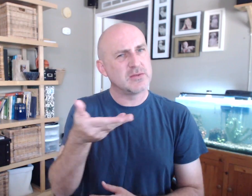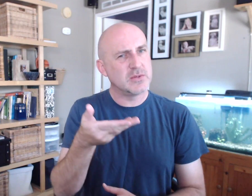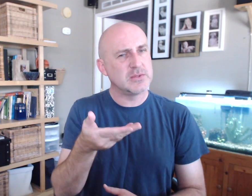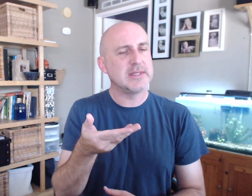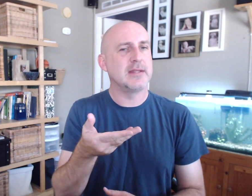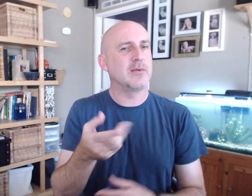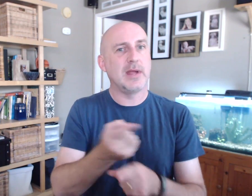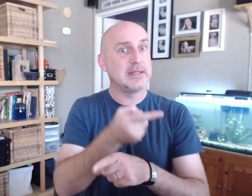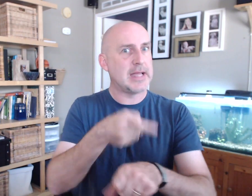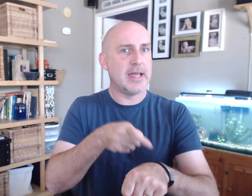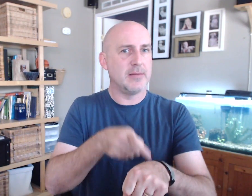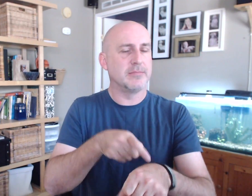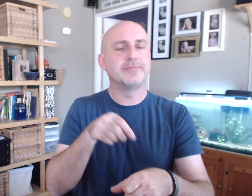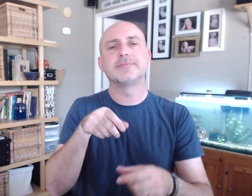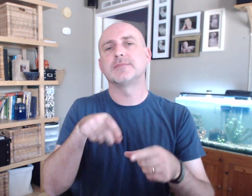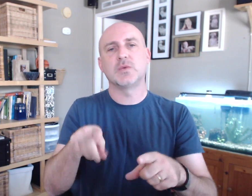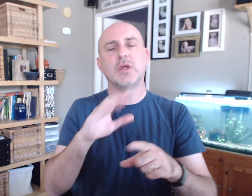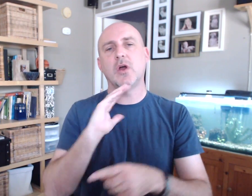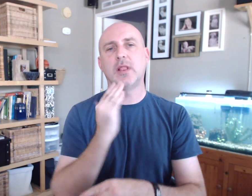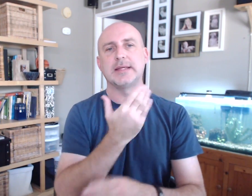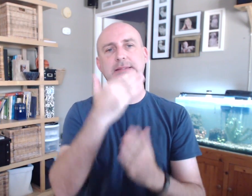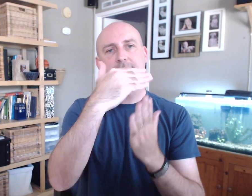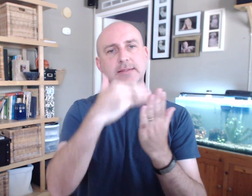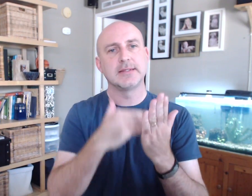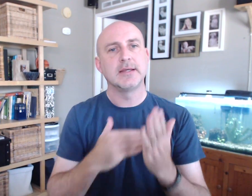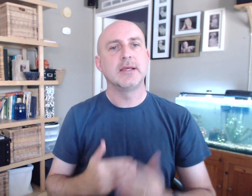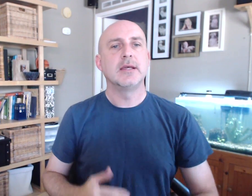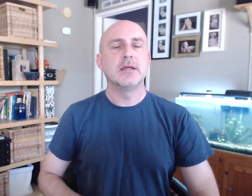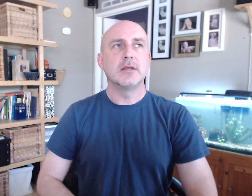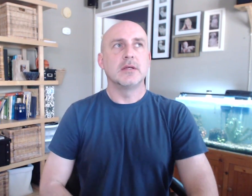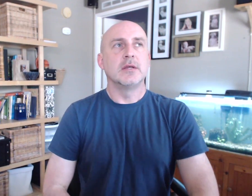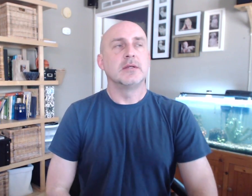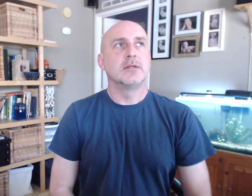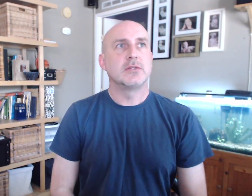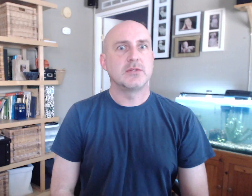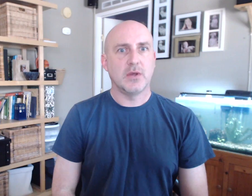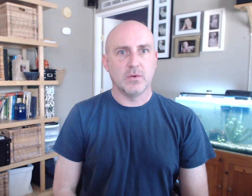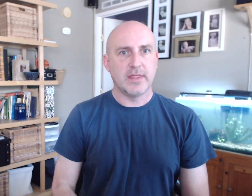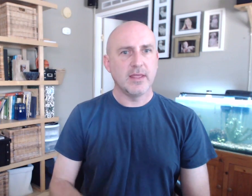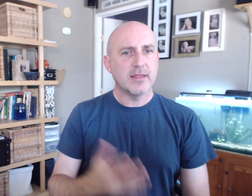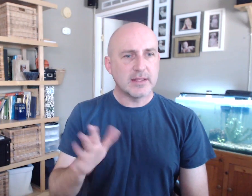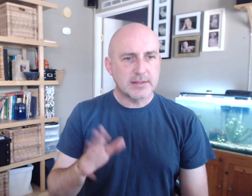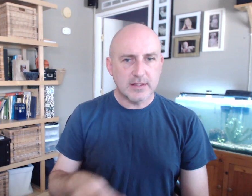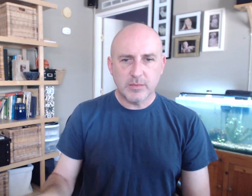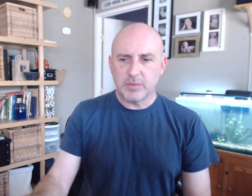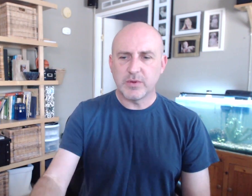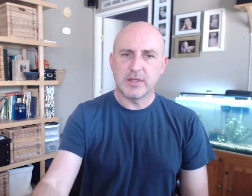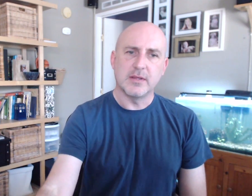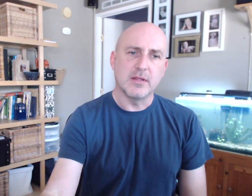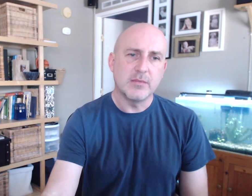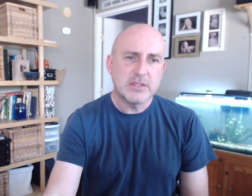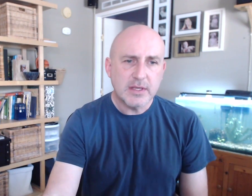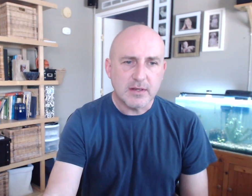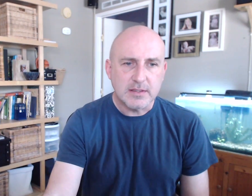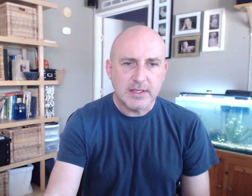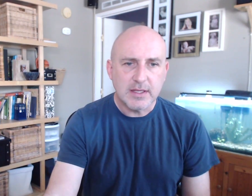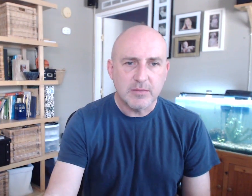introduce it at the right time during our lessons. So I think that's going to be pretty good. Let me check our time here.